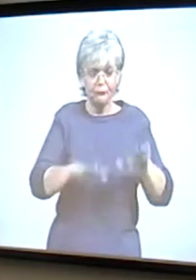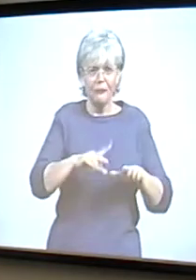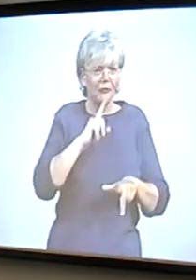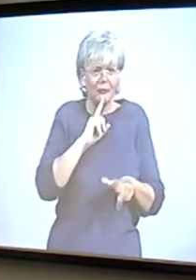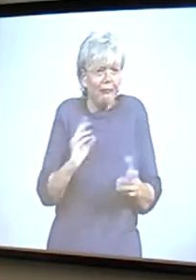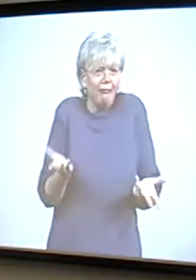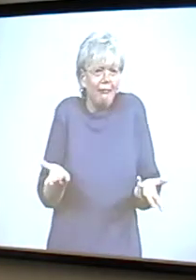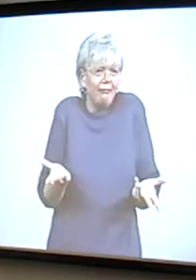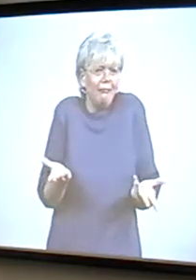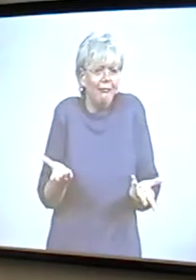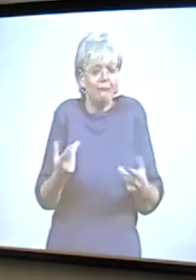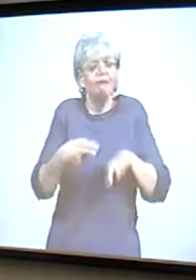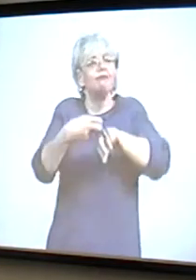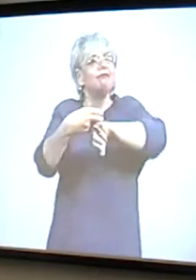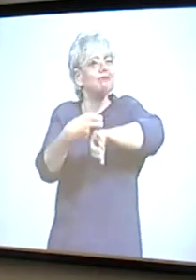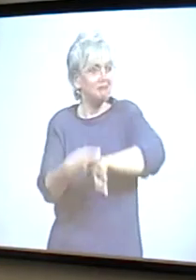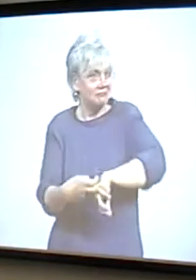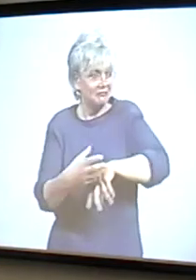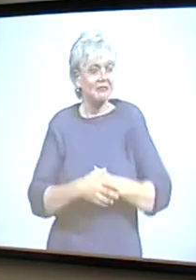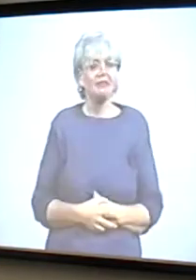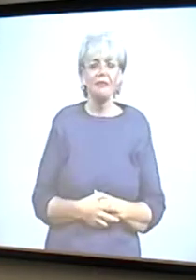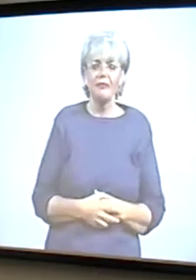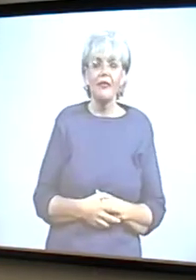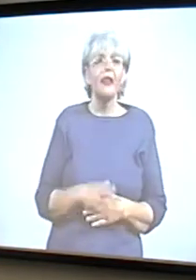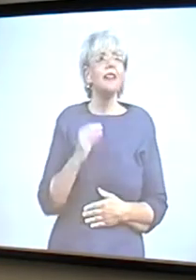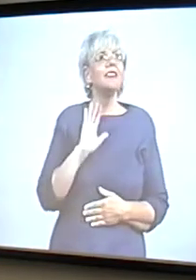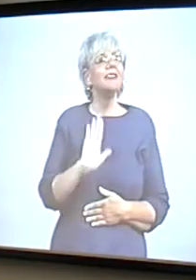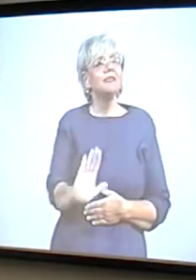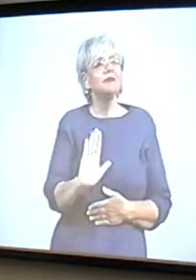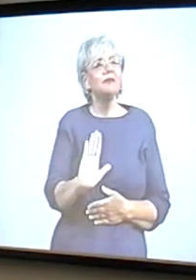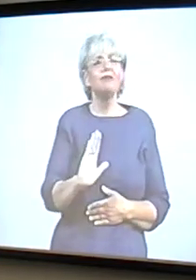do that to this day. They pad down and just wonder why.